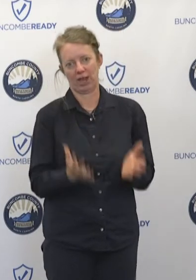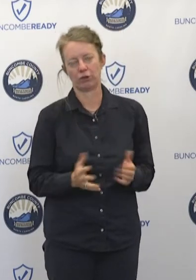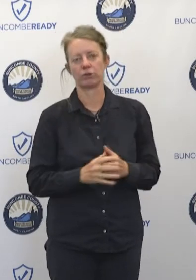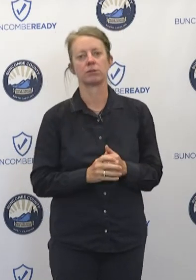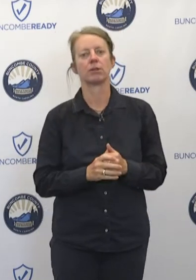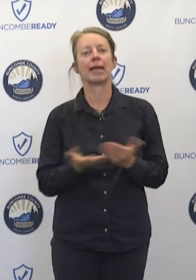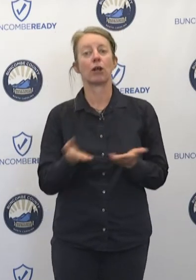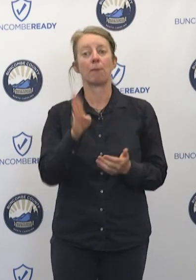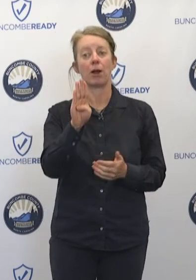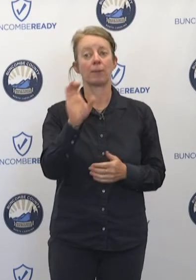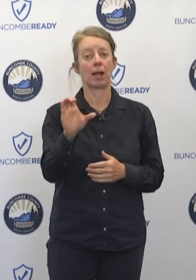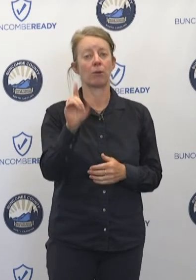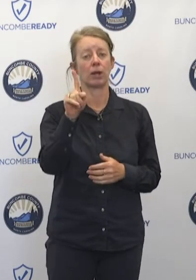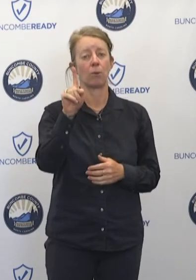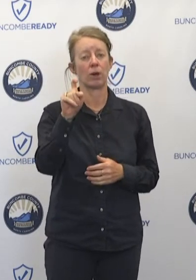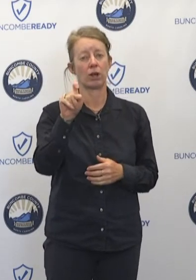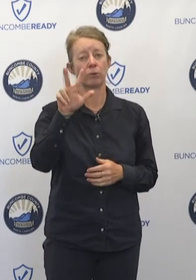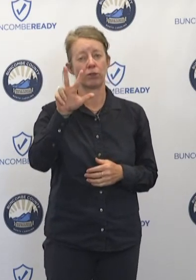County,